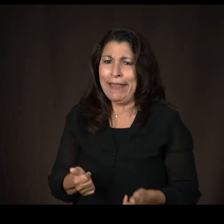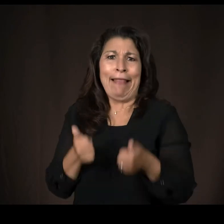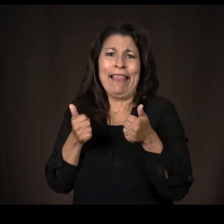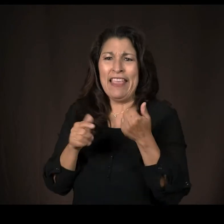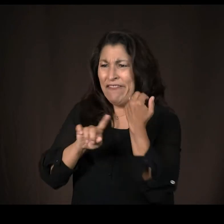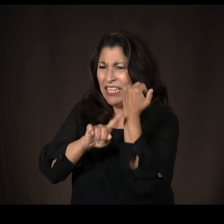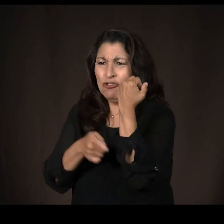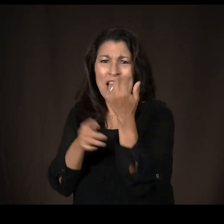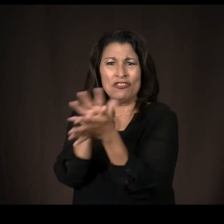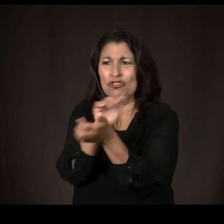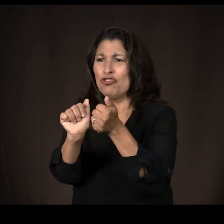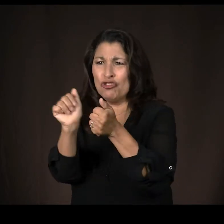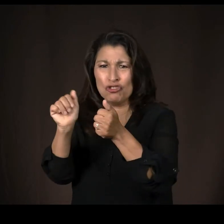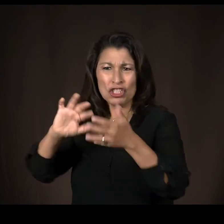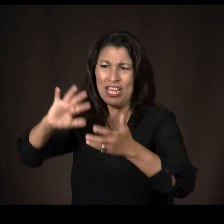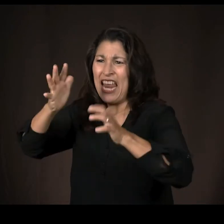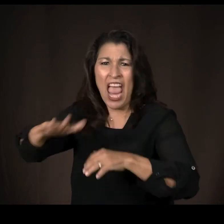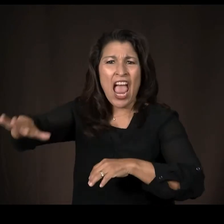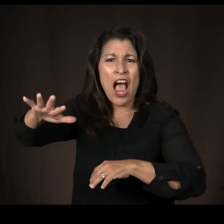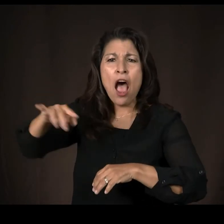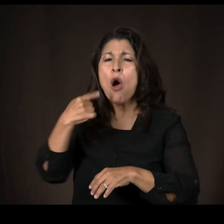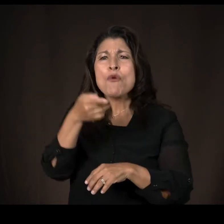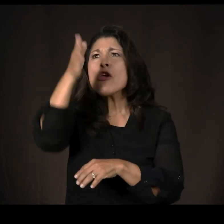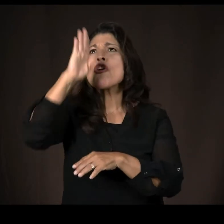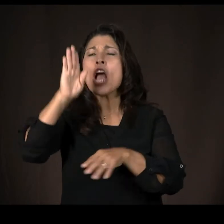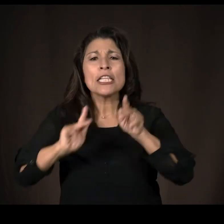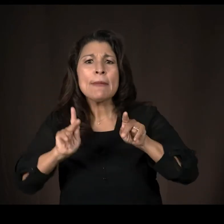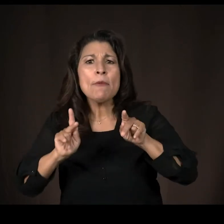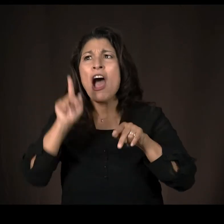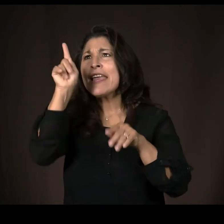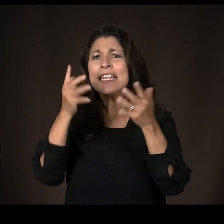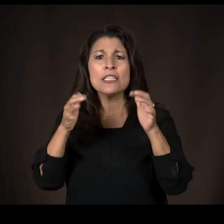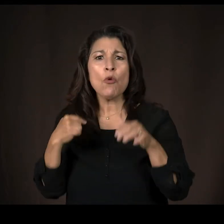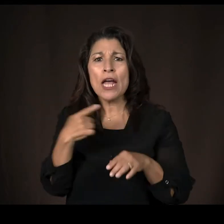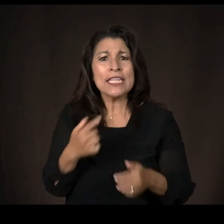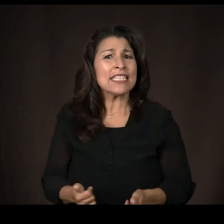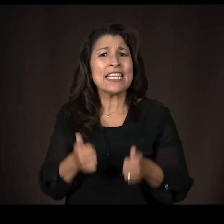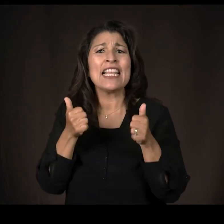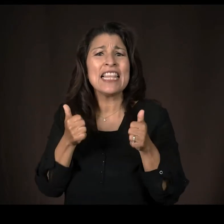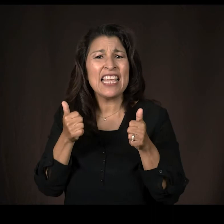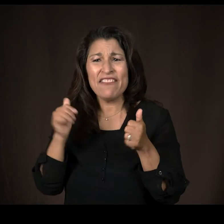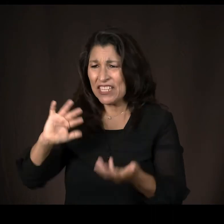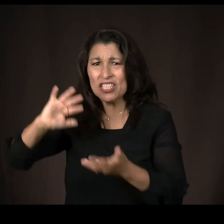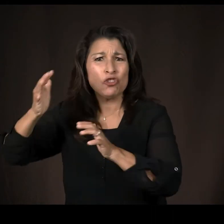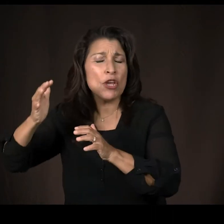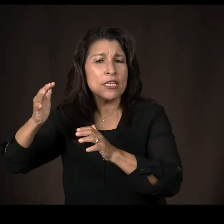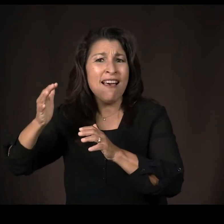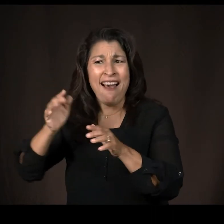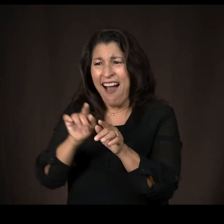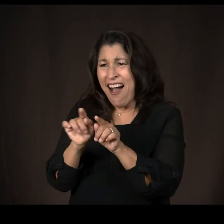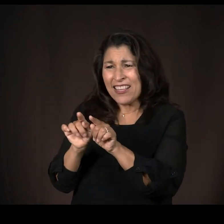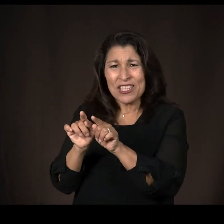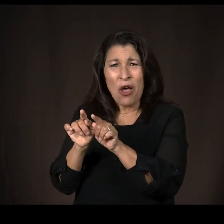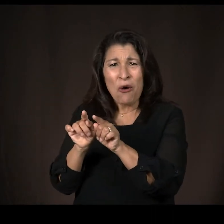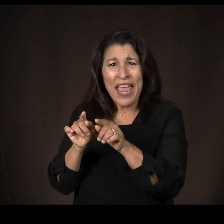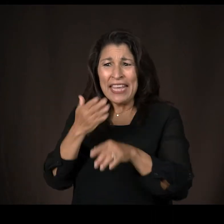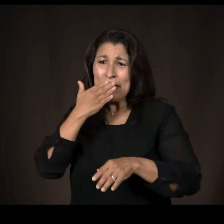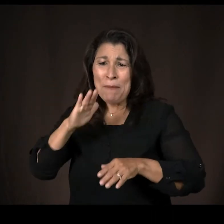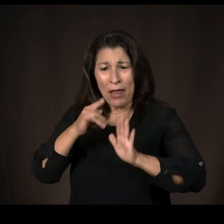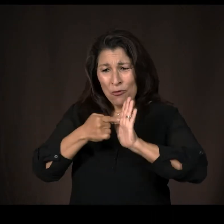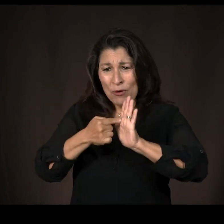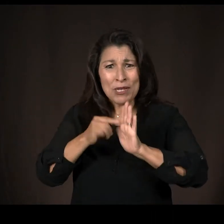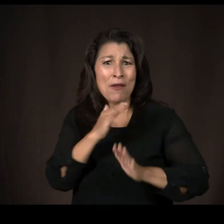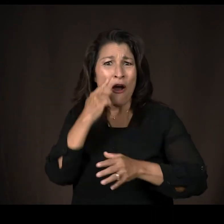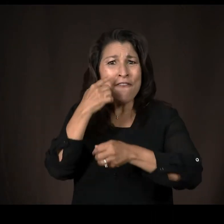rubble and ruin. We are God's people. He doesn't want us living in disgrace. Besides, it's a poor testimony of our